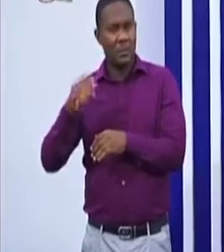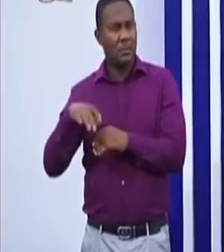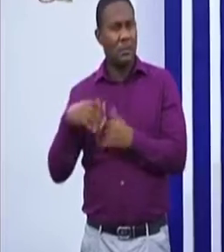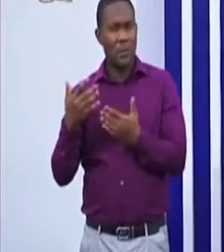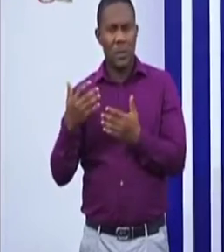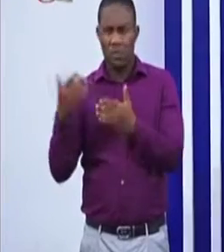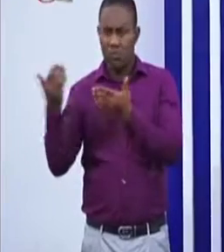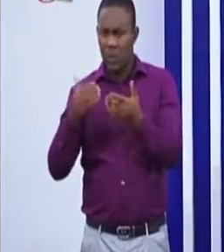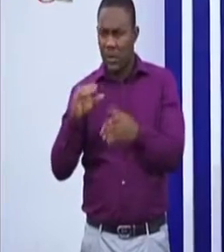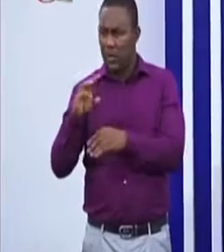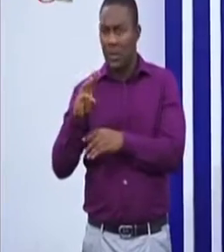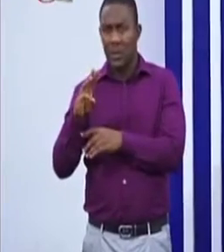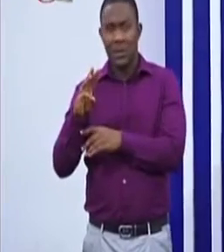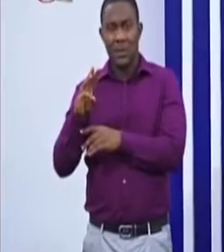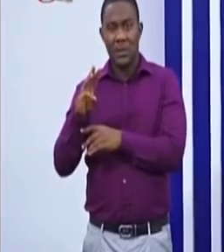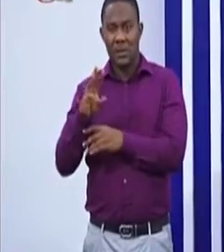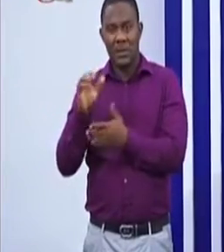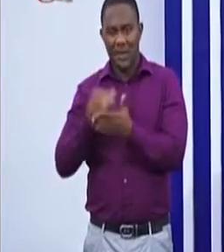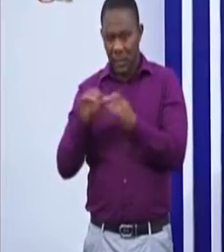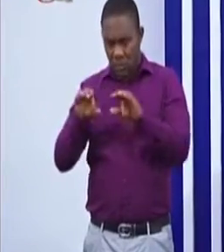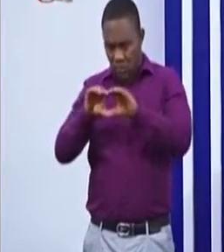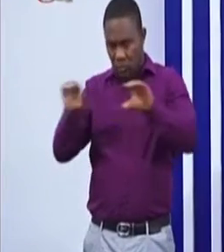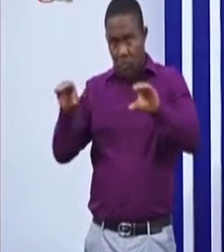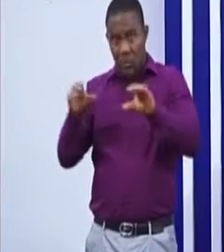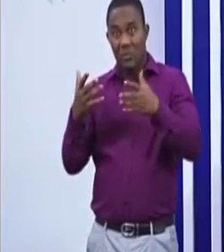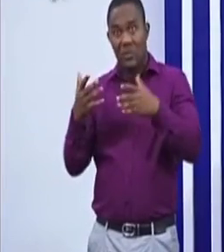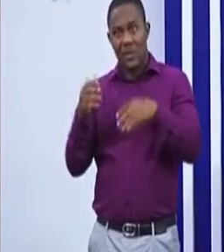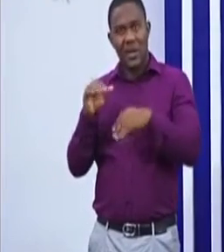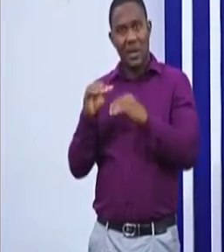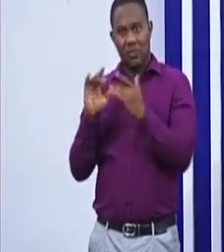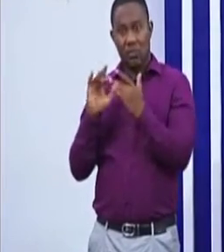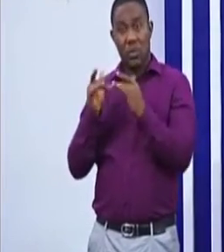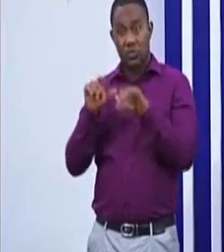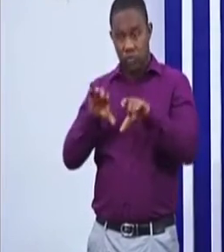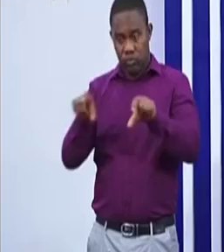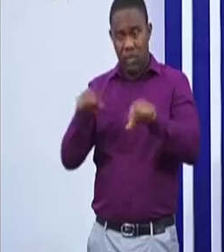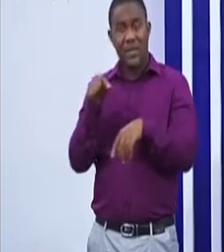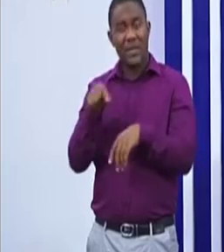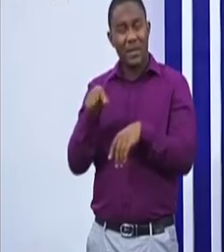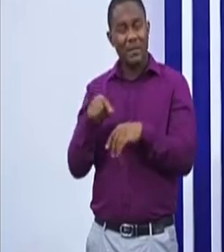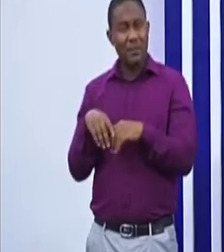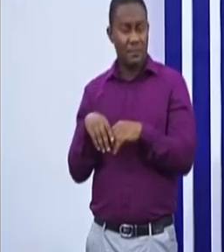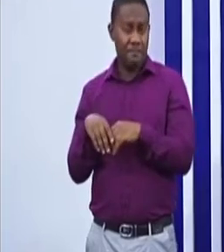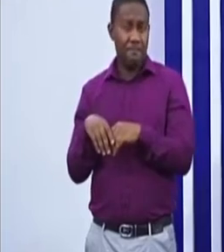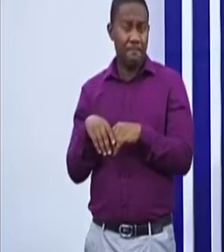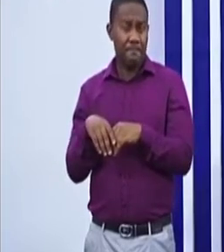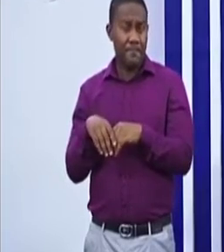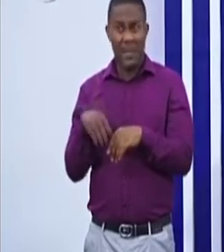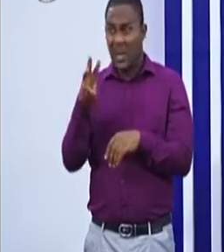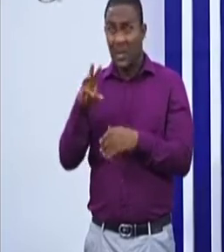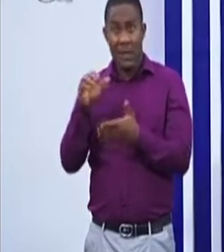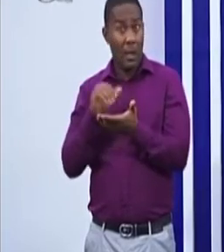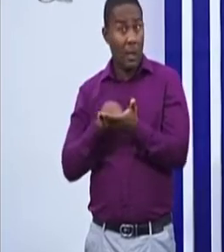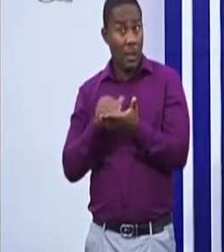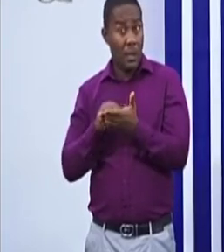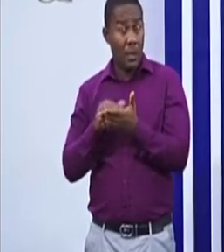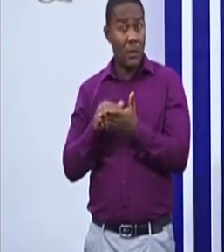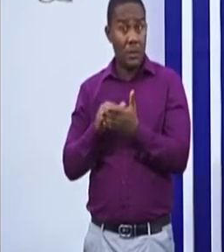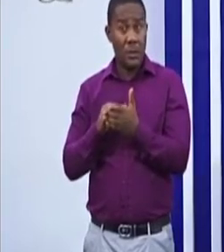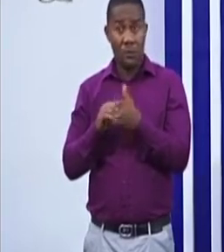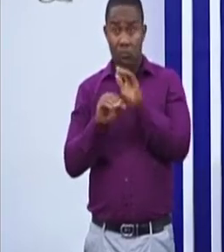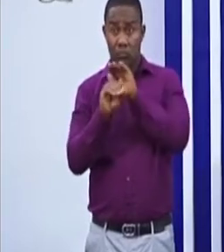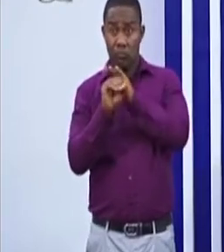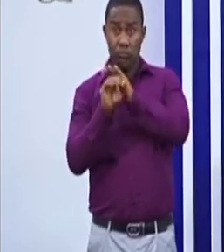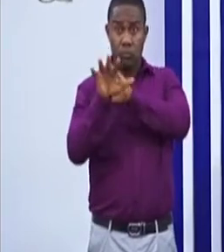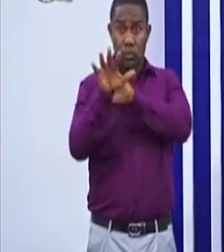600 projector TVs, akɛseɛ, any 300 TVs. Ɛkɔ 300 nkurase nketewa